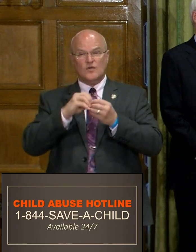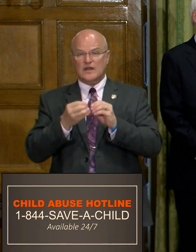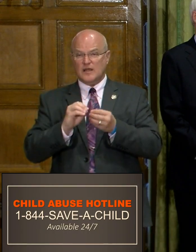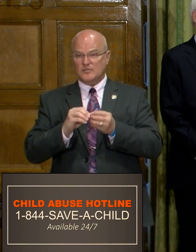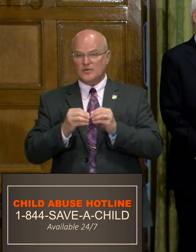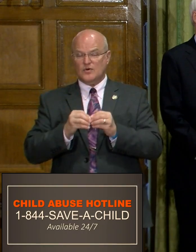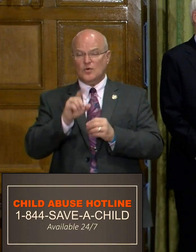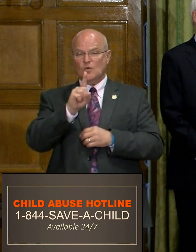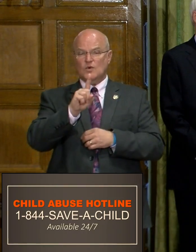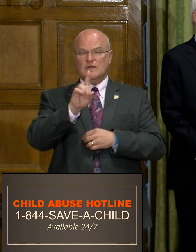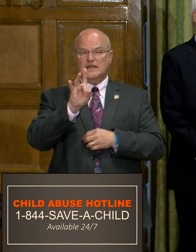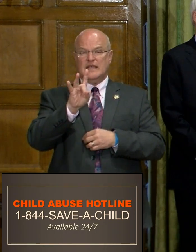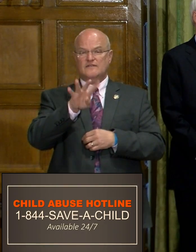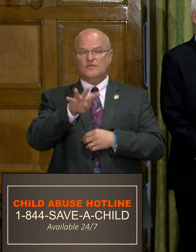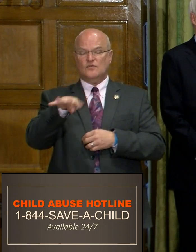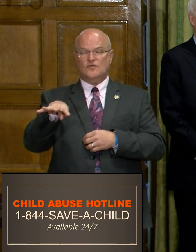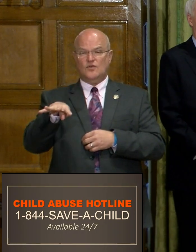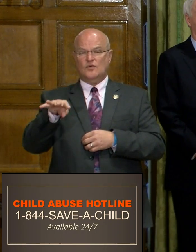down,